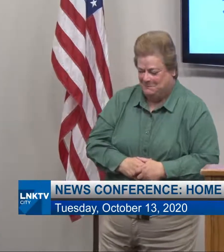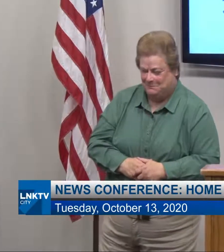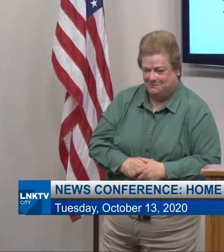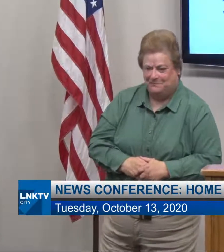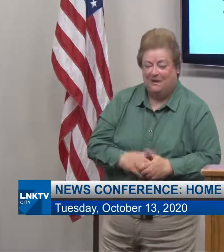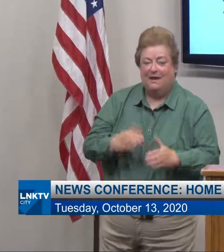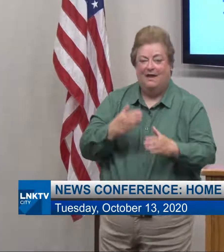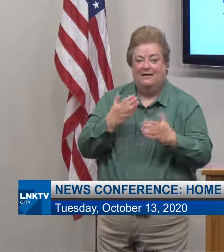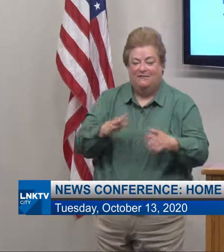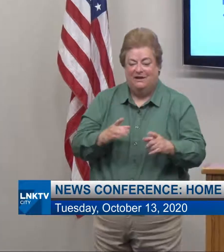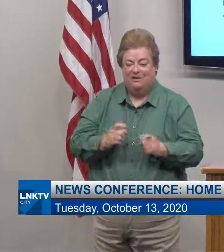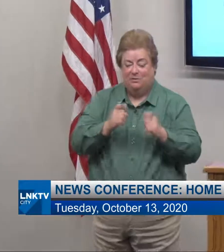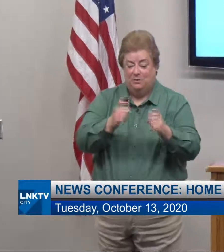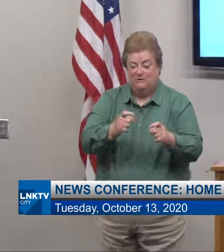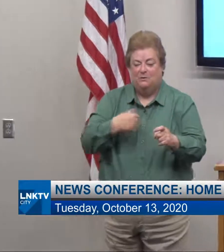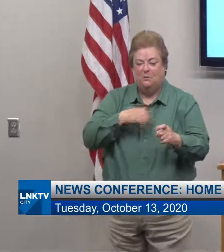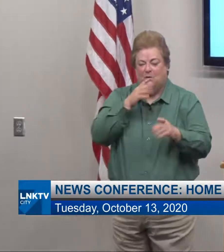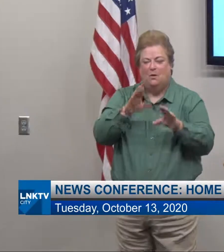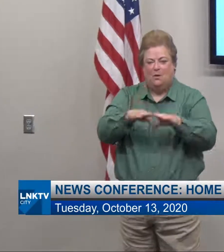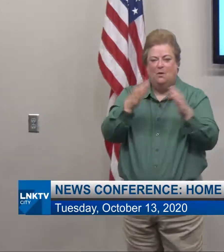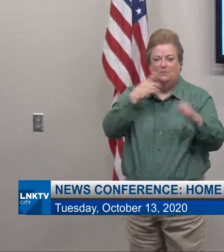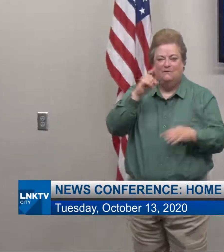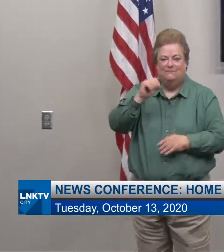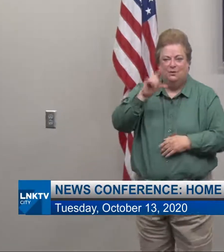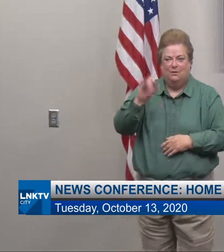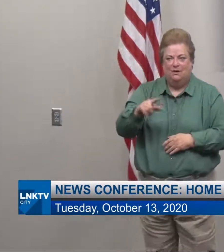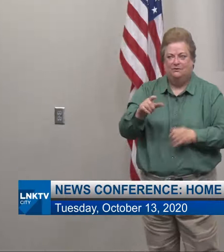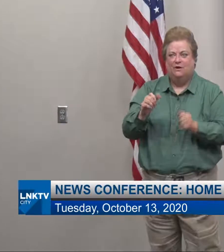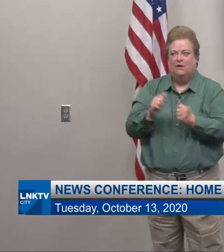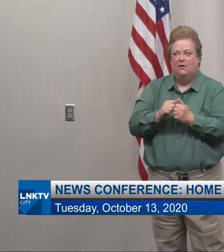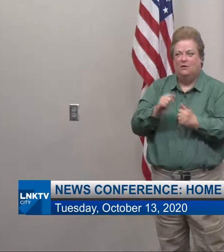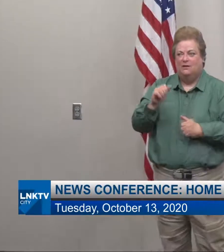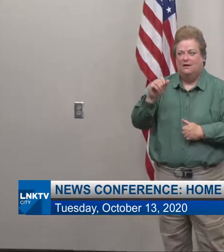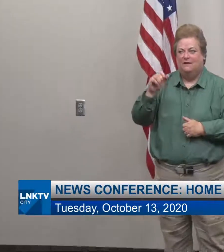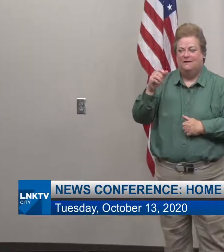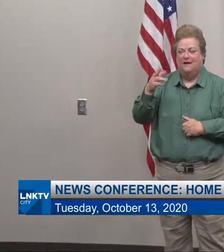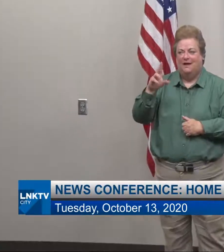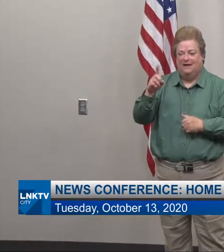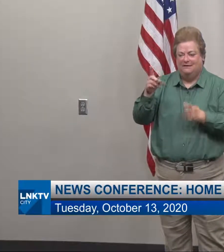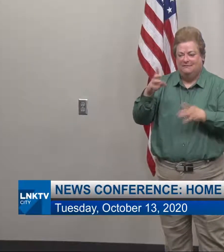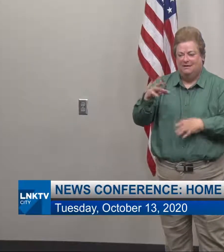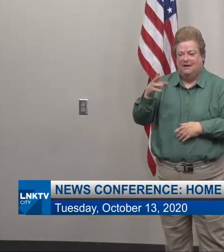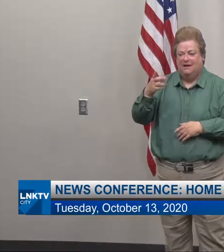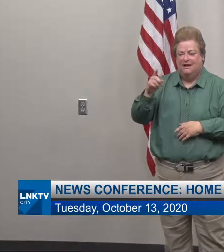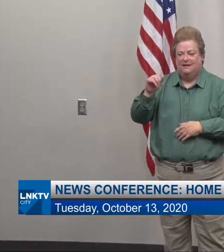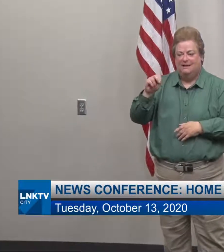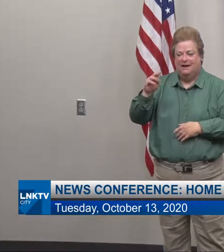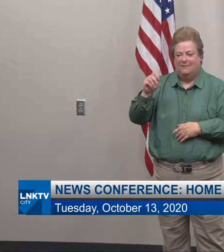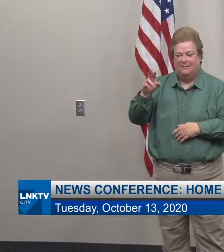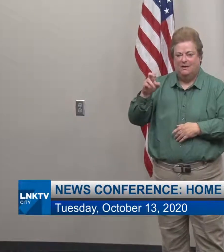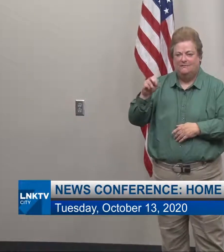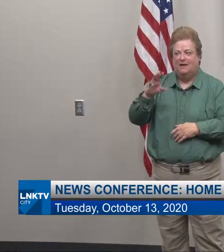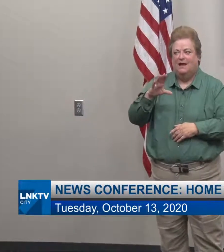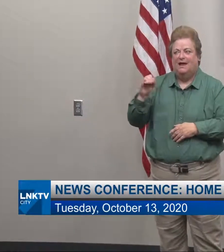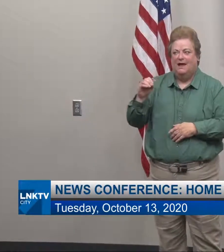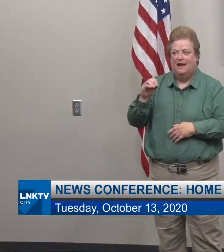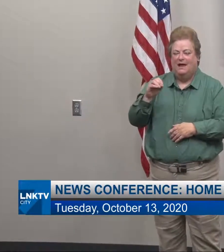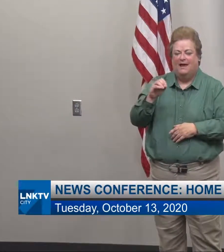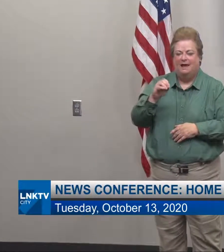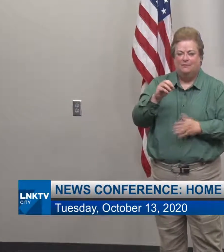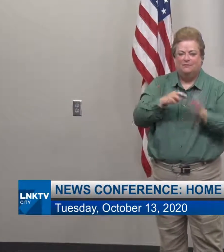After the presentation, we'll open it up for questions. Our Urban Development Director, Dan Marvin, is here, along with representatives from the Lincoln-Lancaster County Health